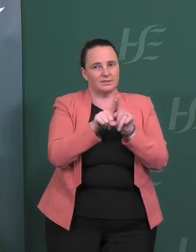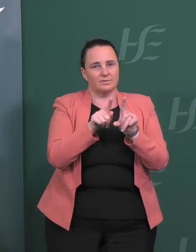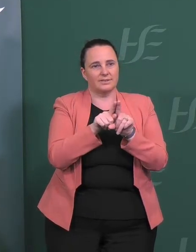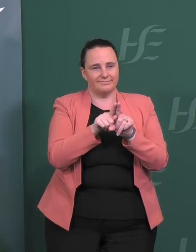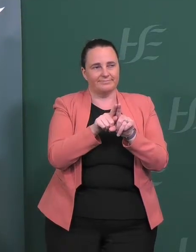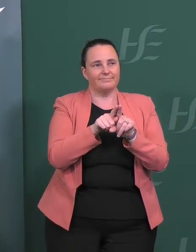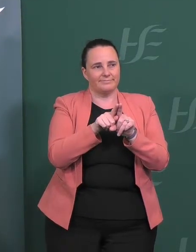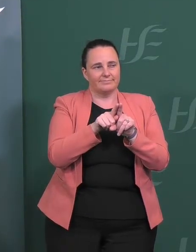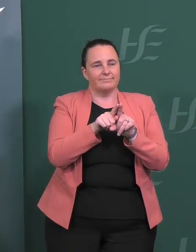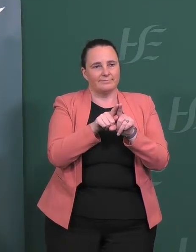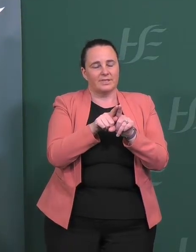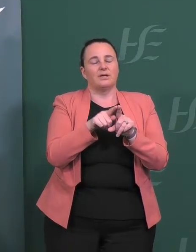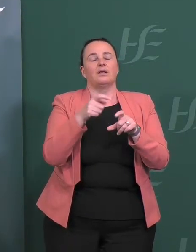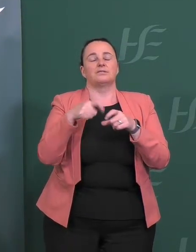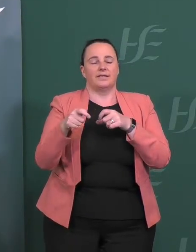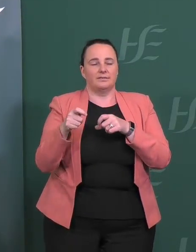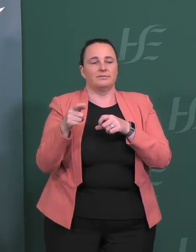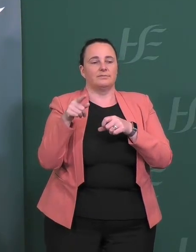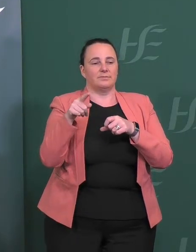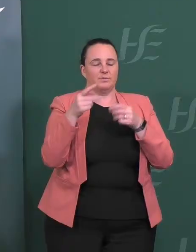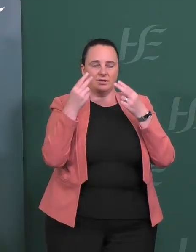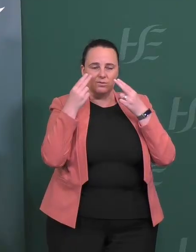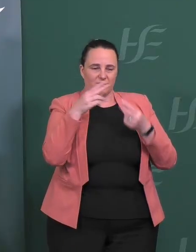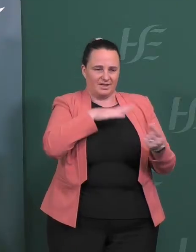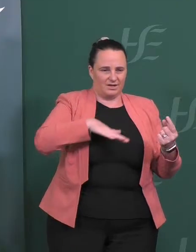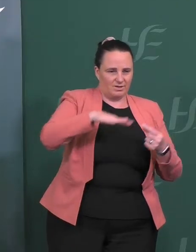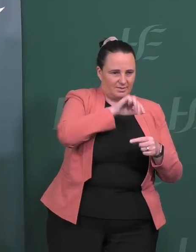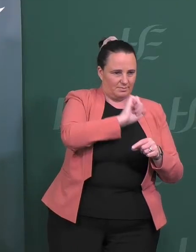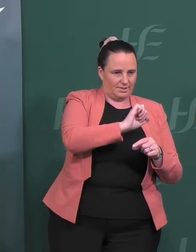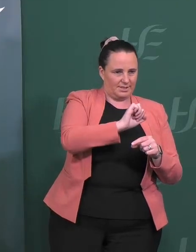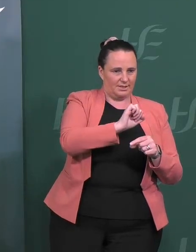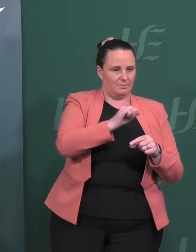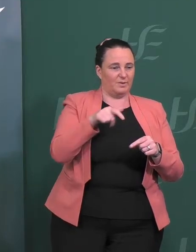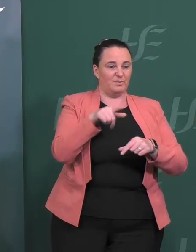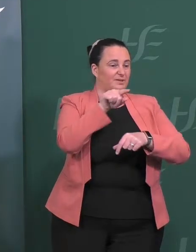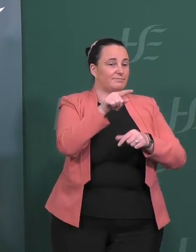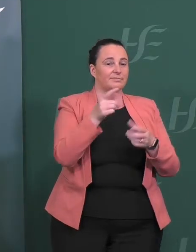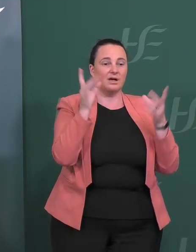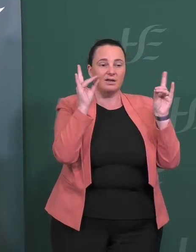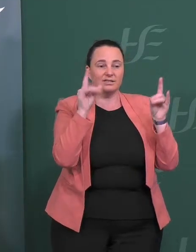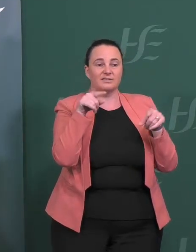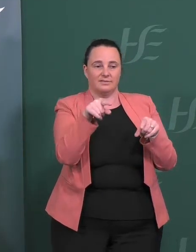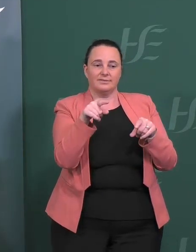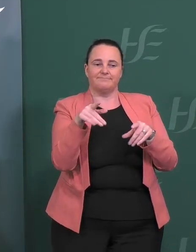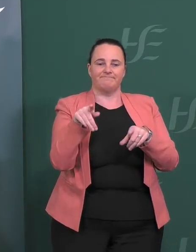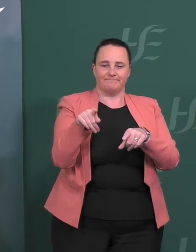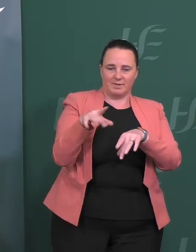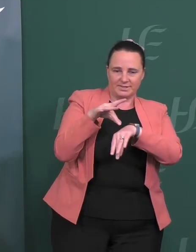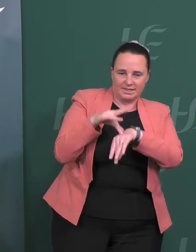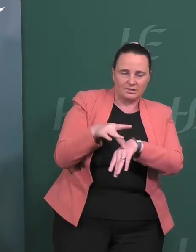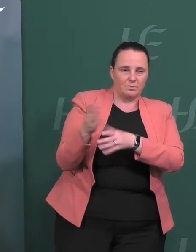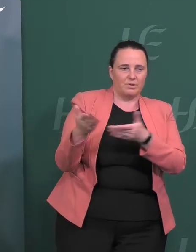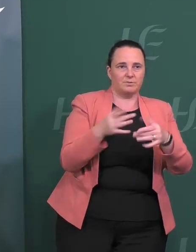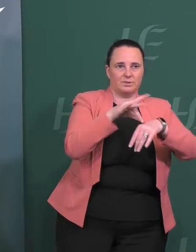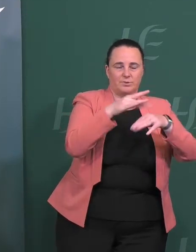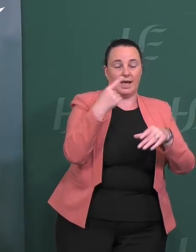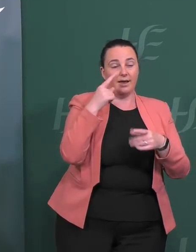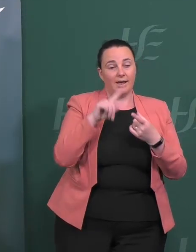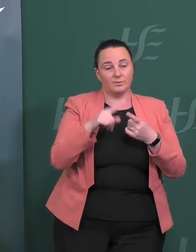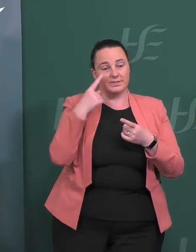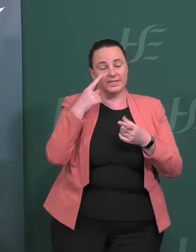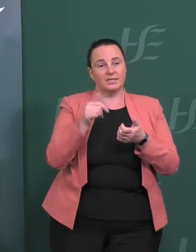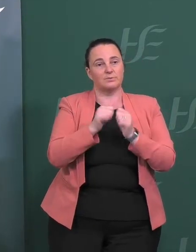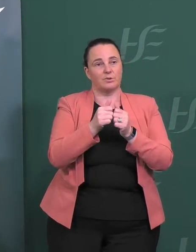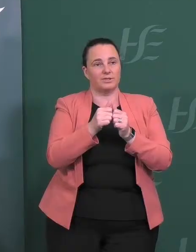then do attend to hospitals outside of their normal regions. Obviously increasing sporting activity and injuries that we are seeing coming